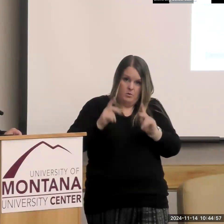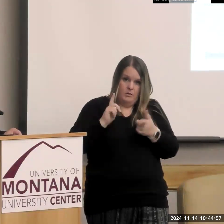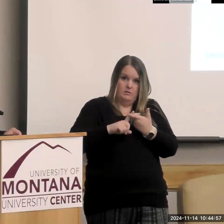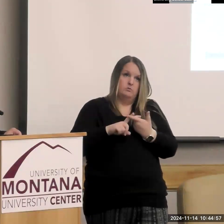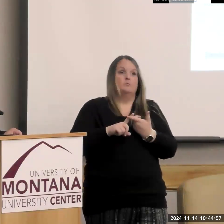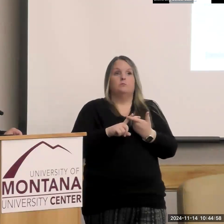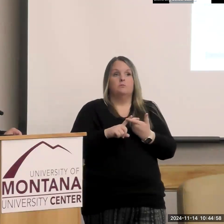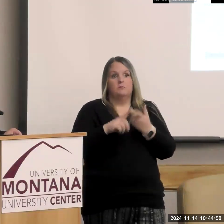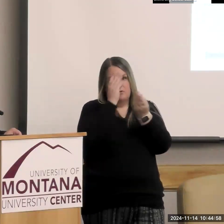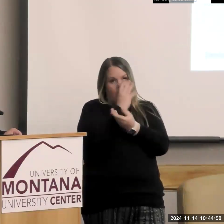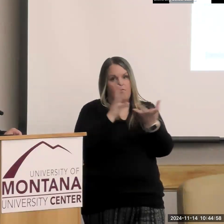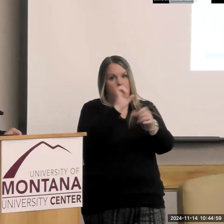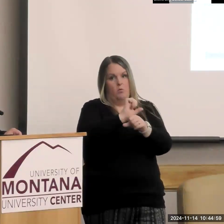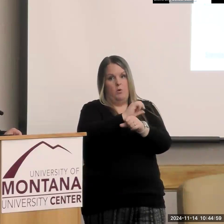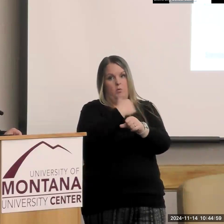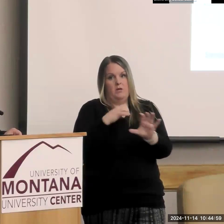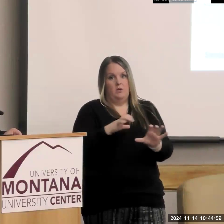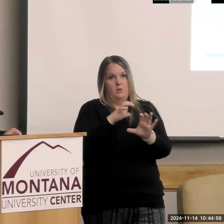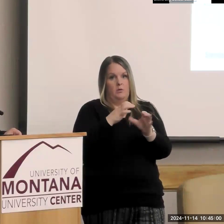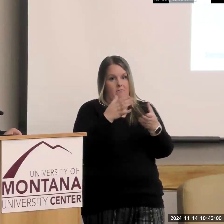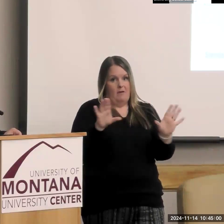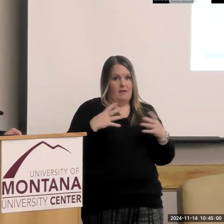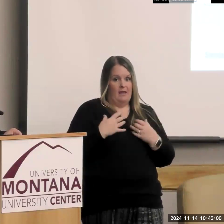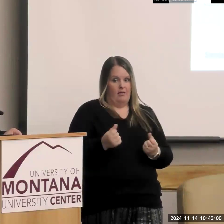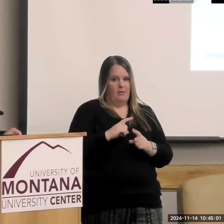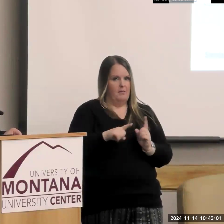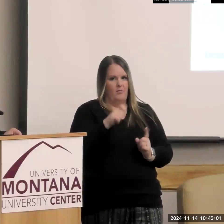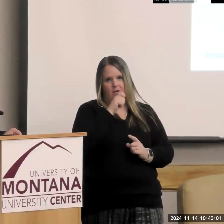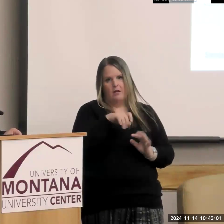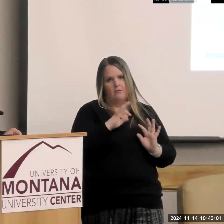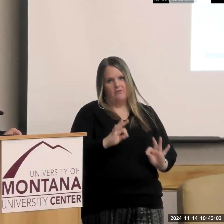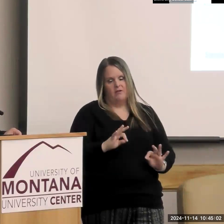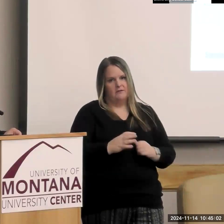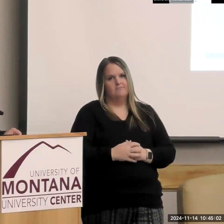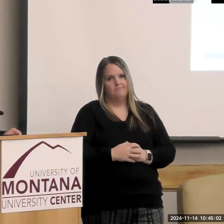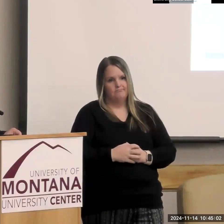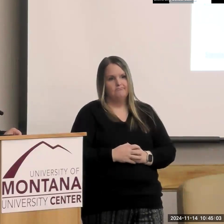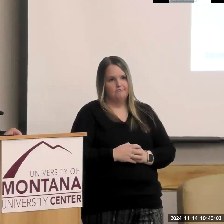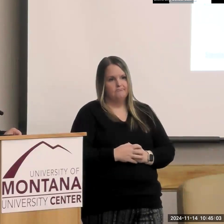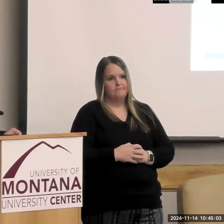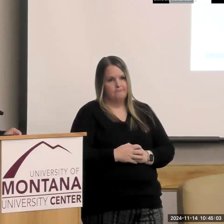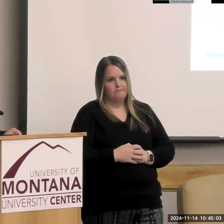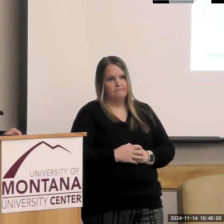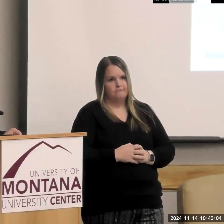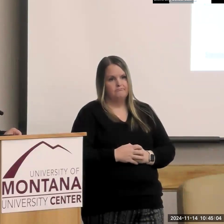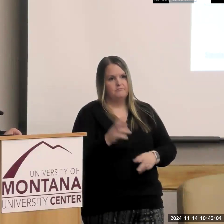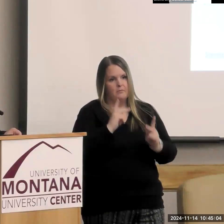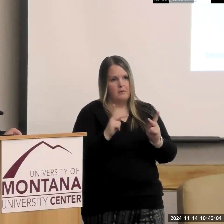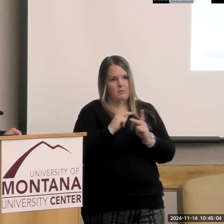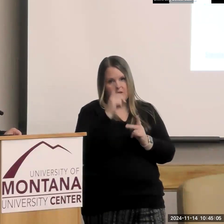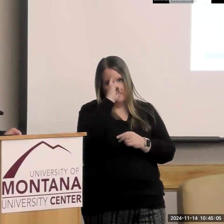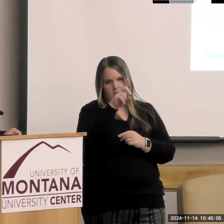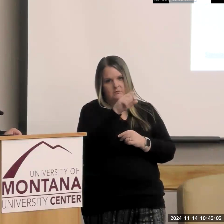to inform the work we do in public health, but not the population of folks living with intellectual and developmental